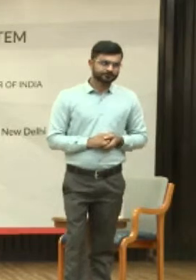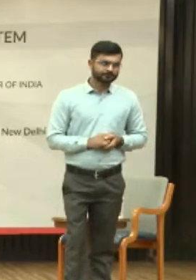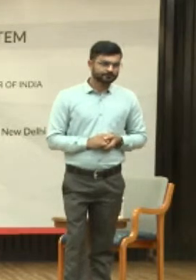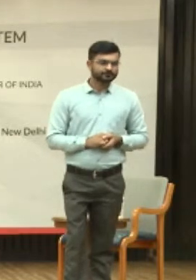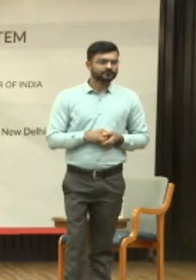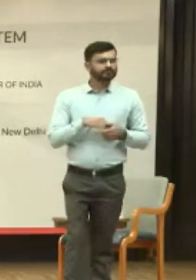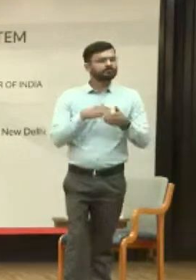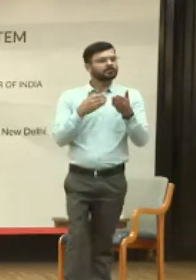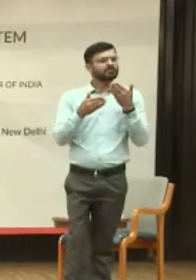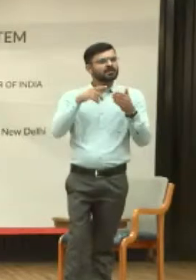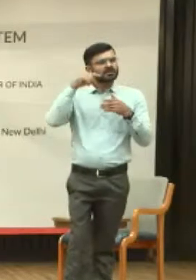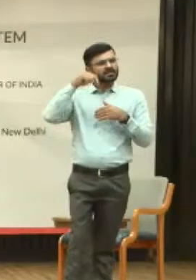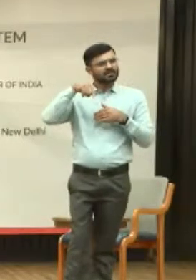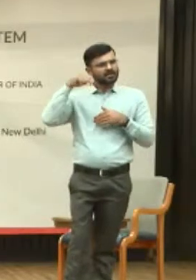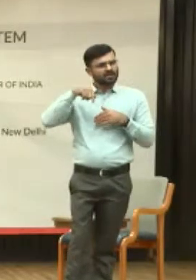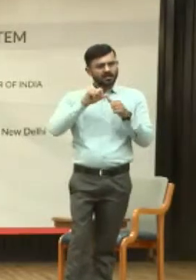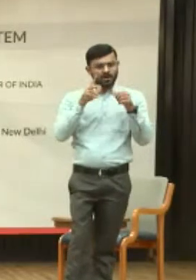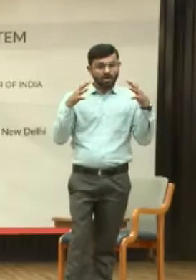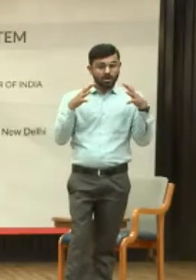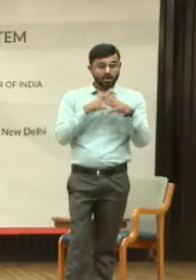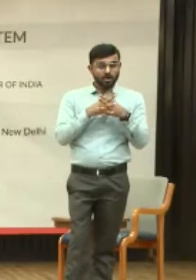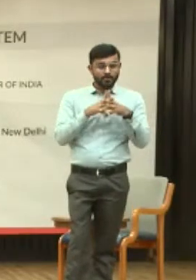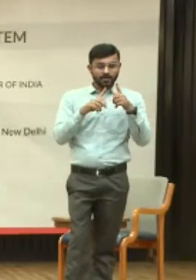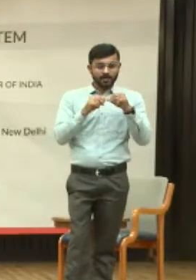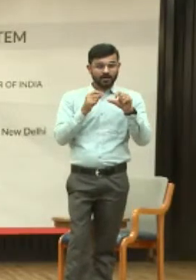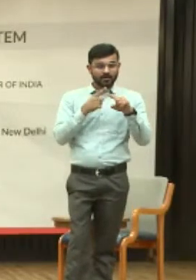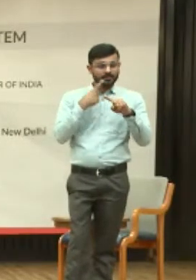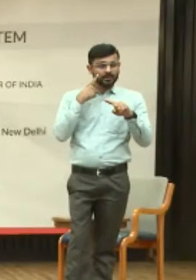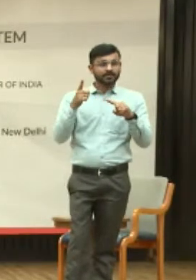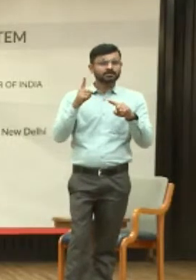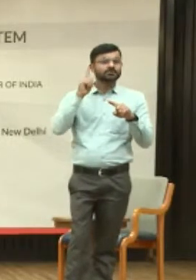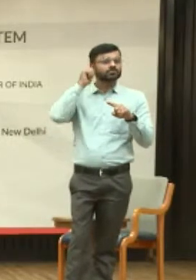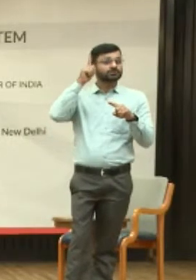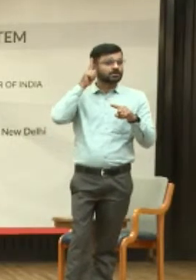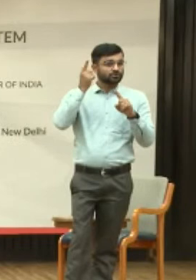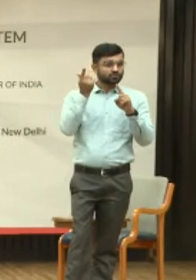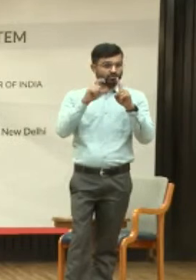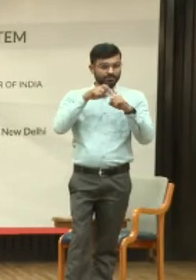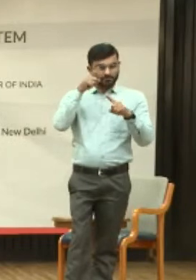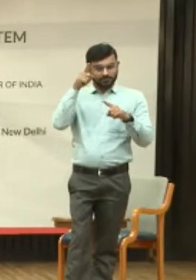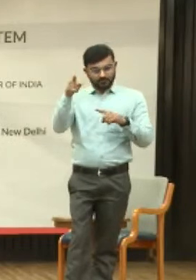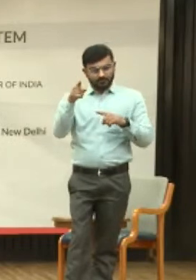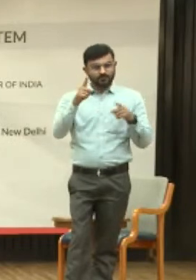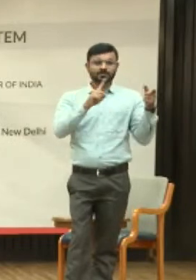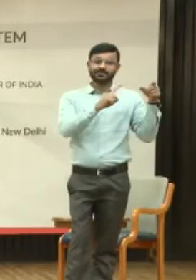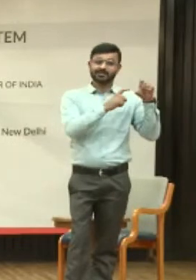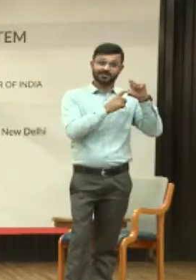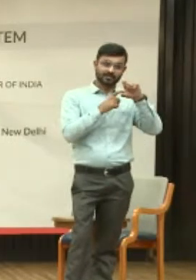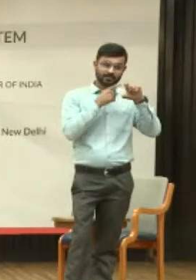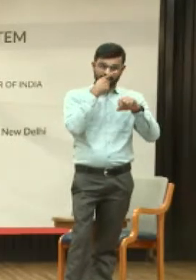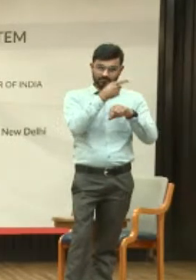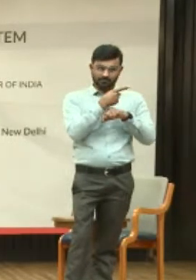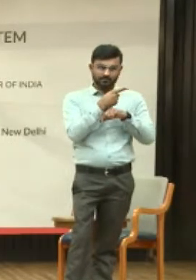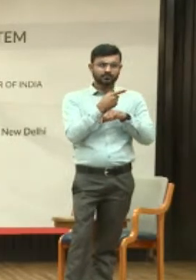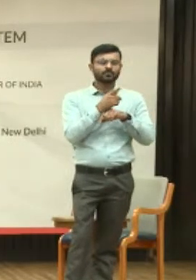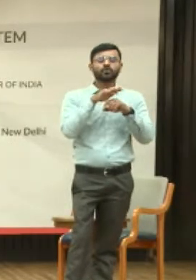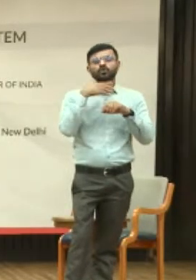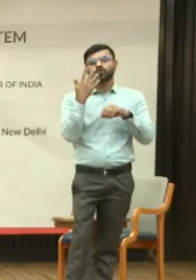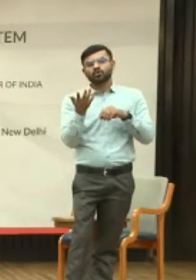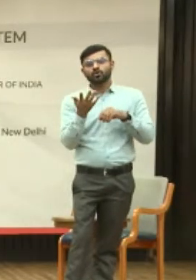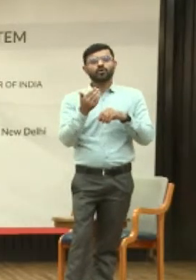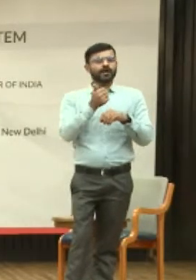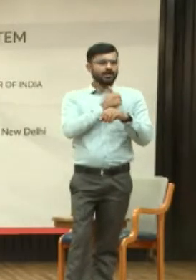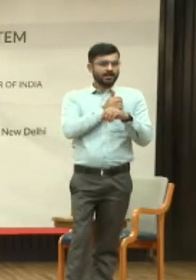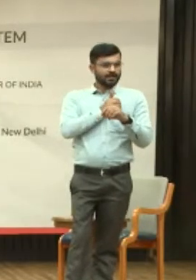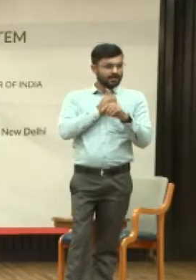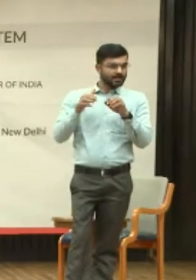And even today, the law for taxi cabs in London or in England or even in Canada